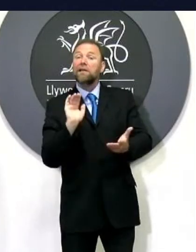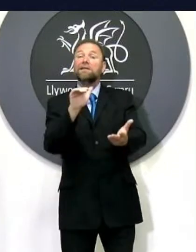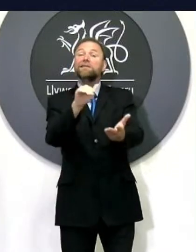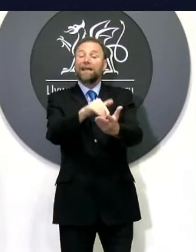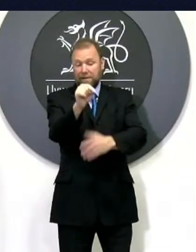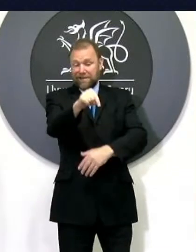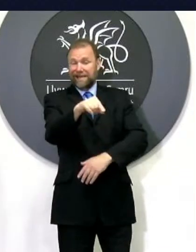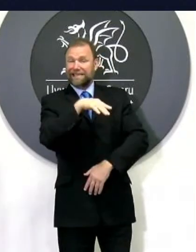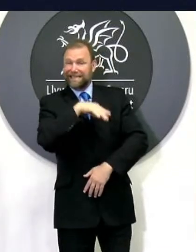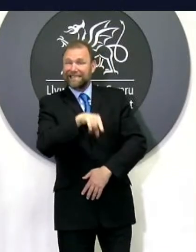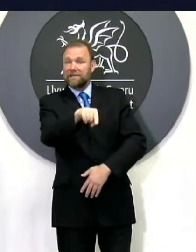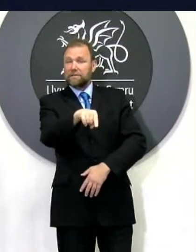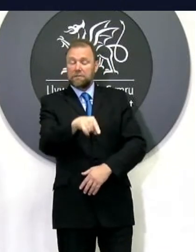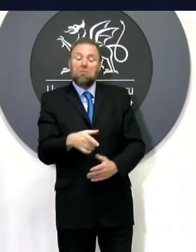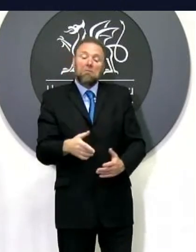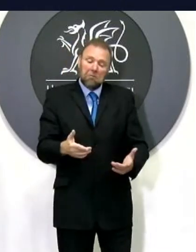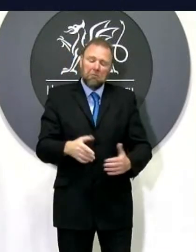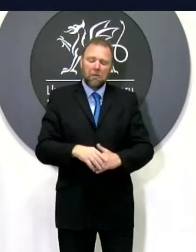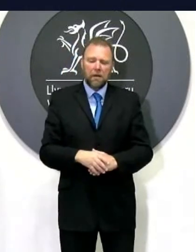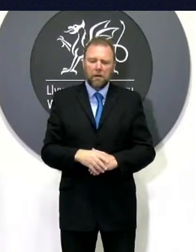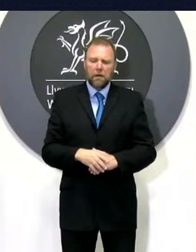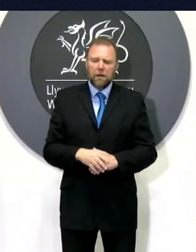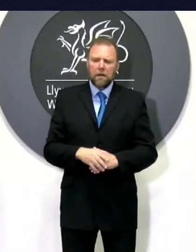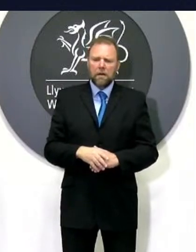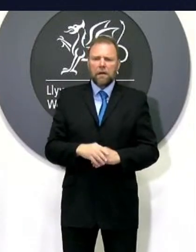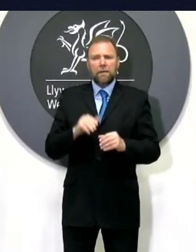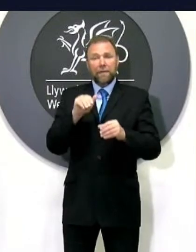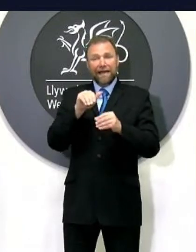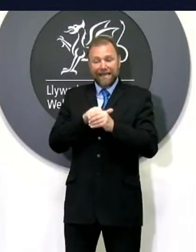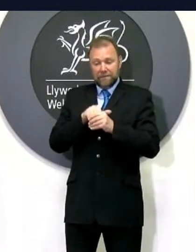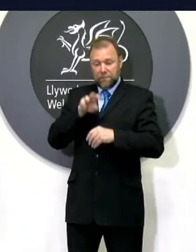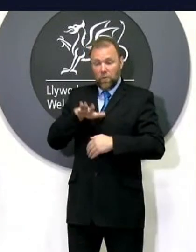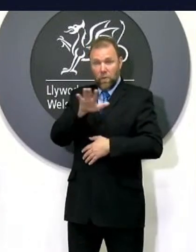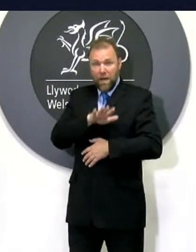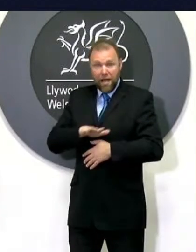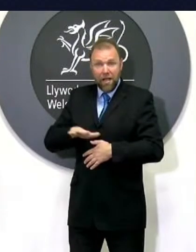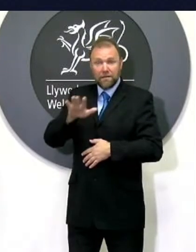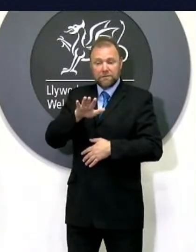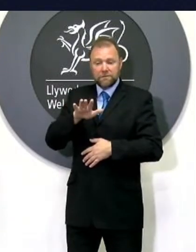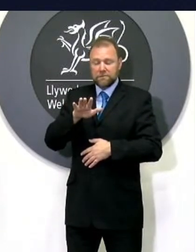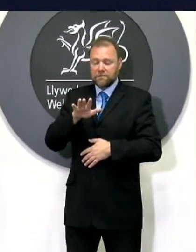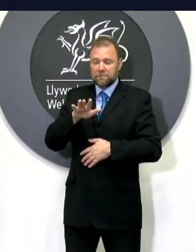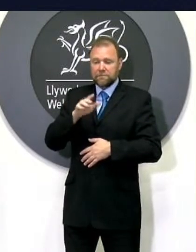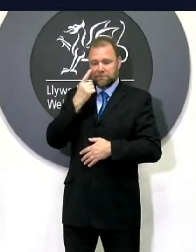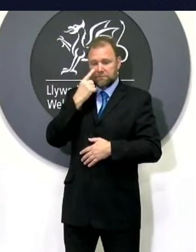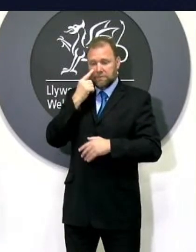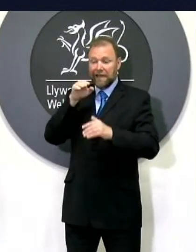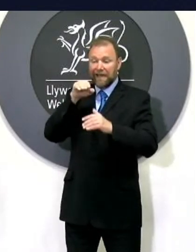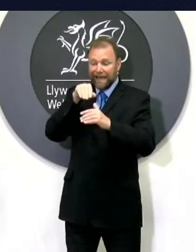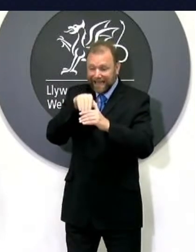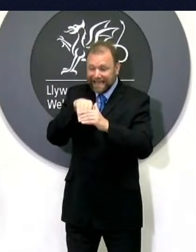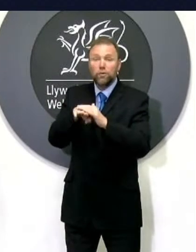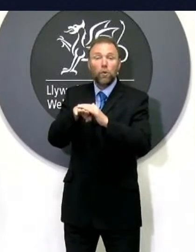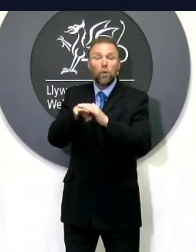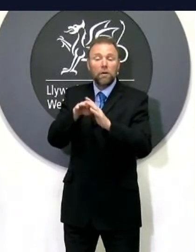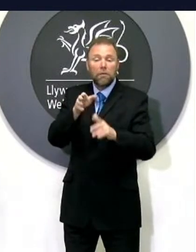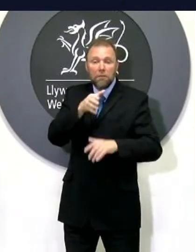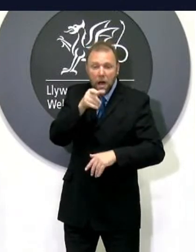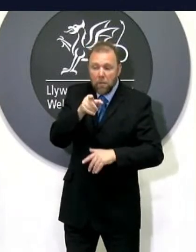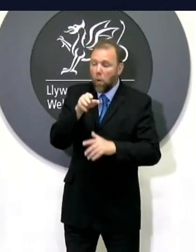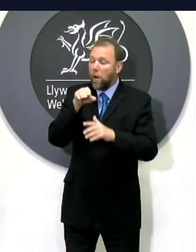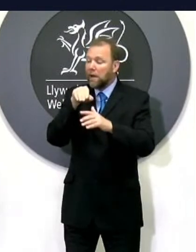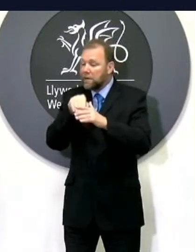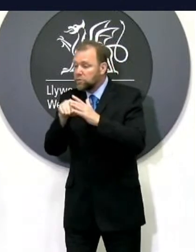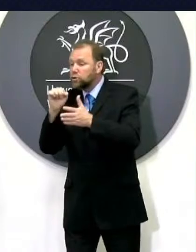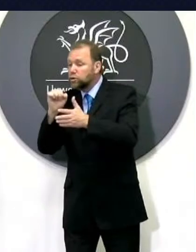direction. Use in domestic settings, you know, for example, going into venues, I think is far more tentative, and